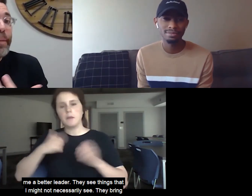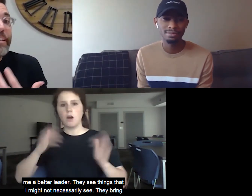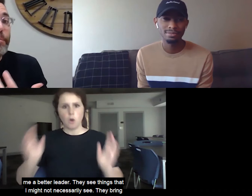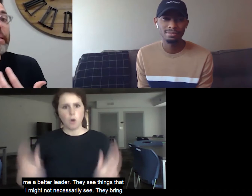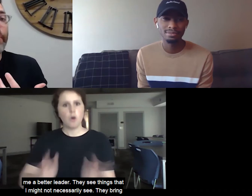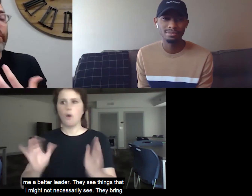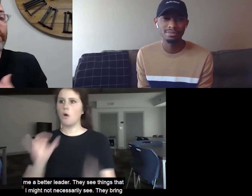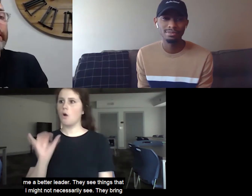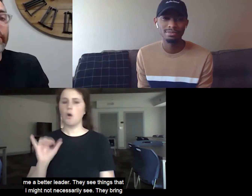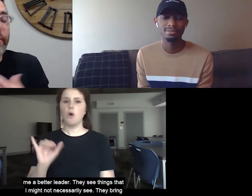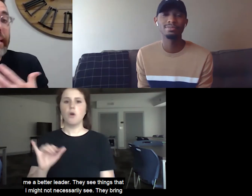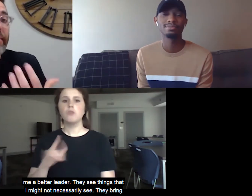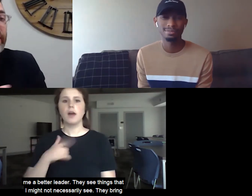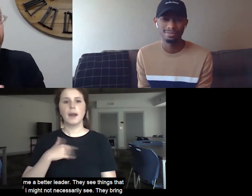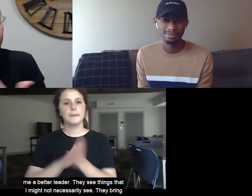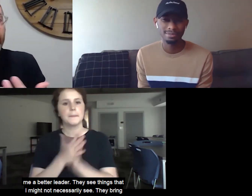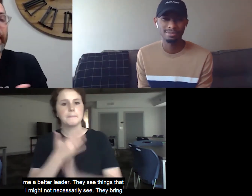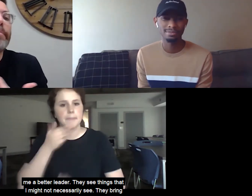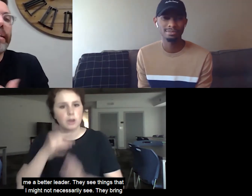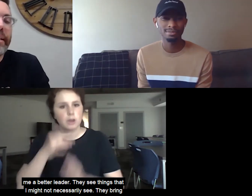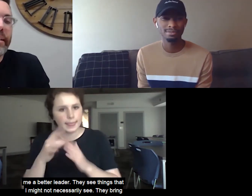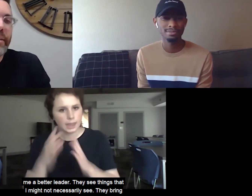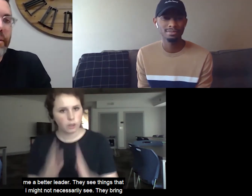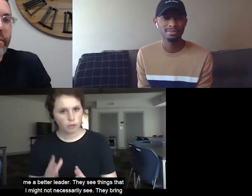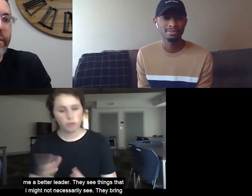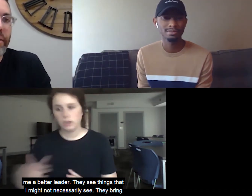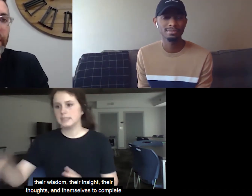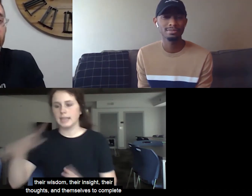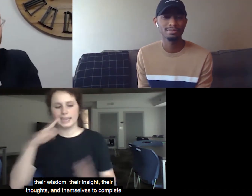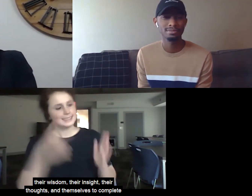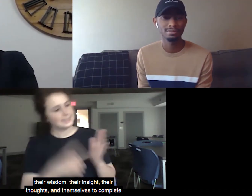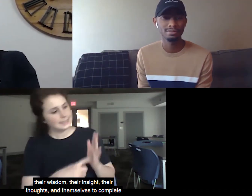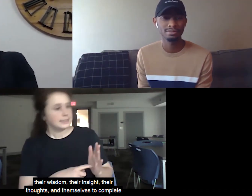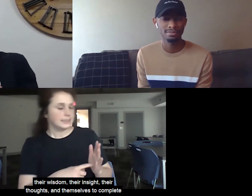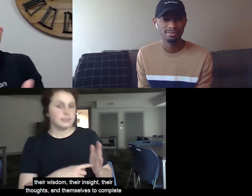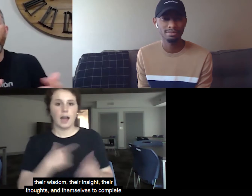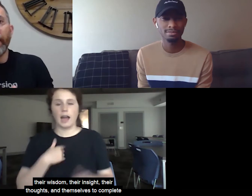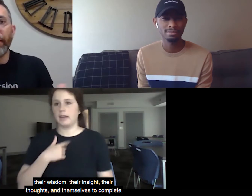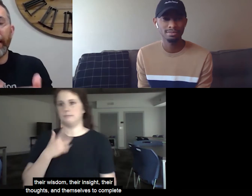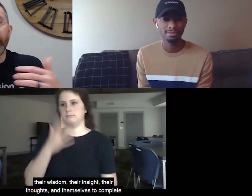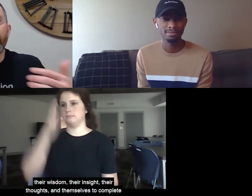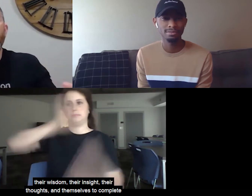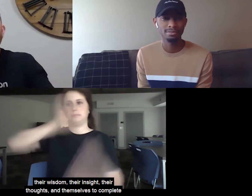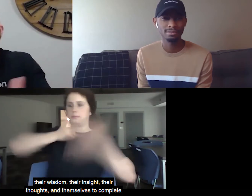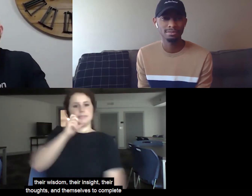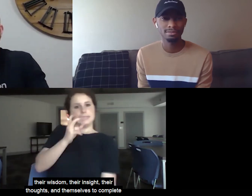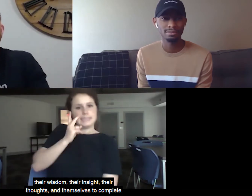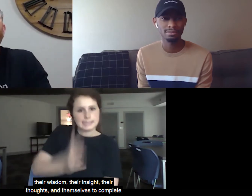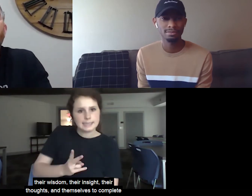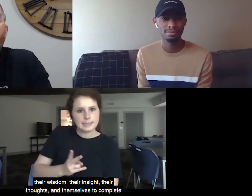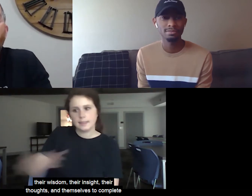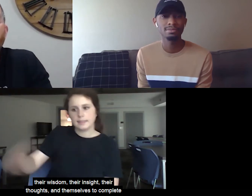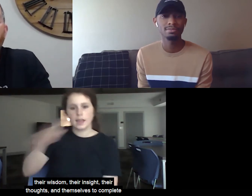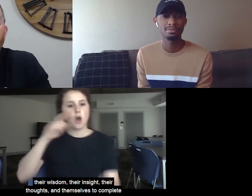and it makes me a better leader. They see things that I might not necessarily see. They bring their wisdom, their insight,